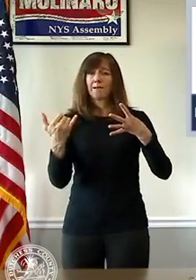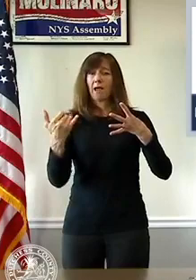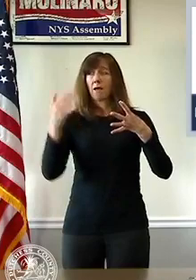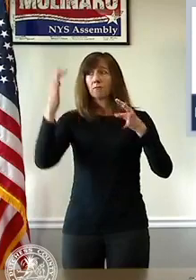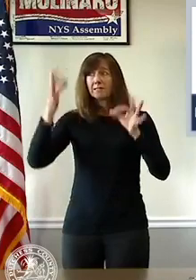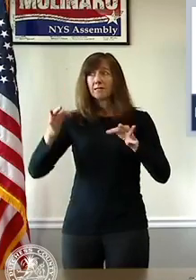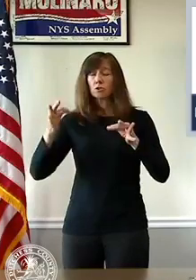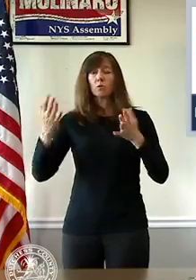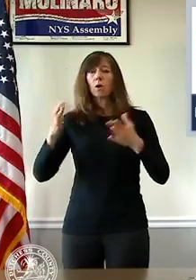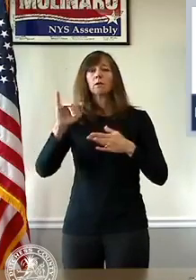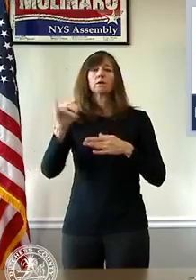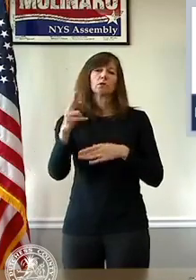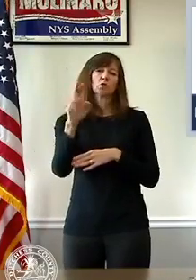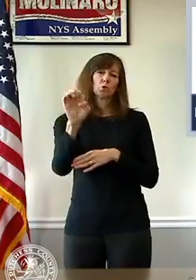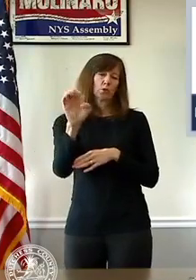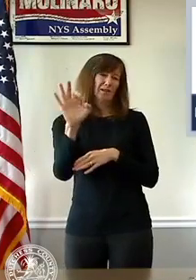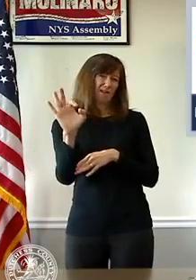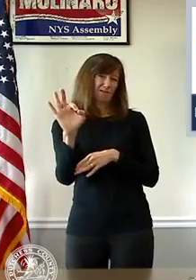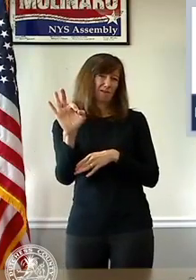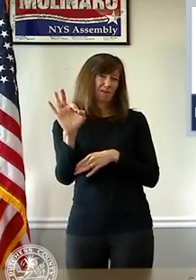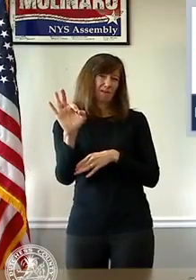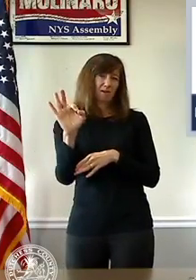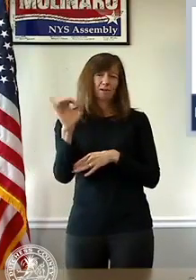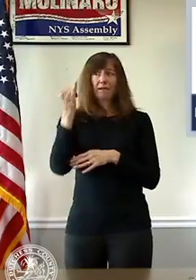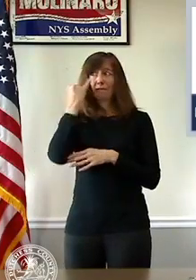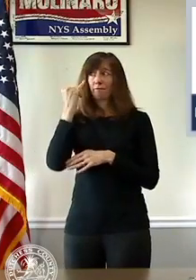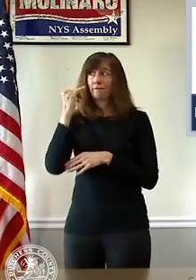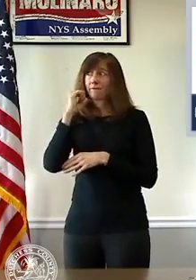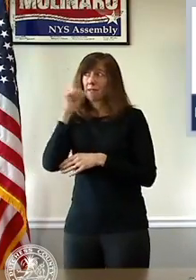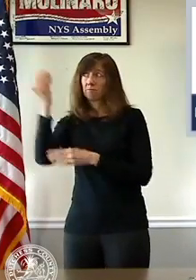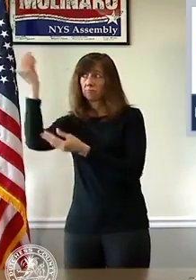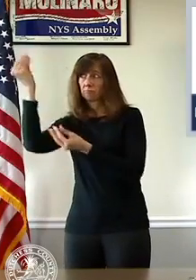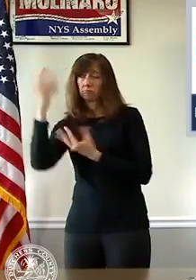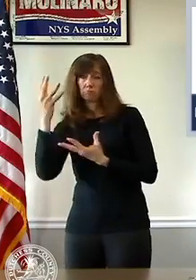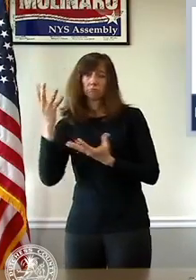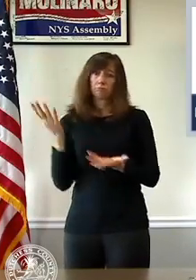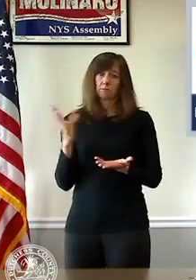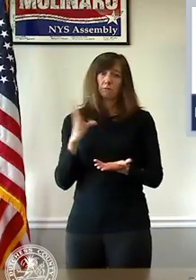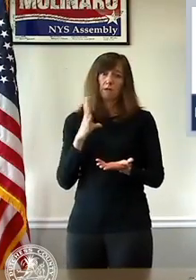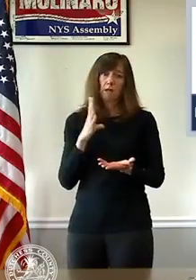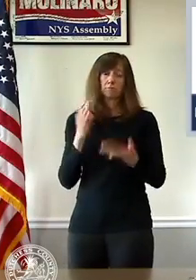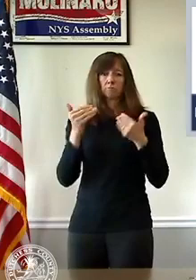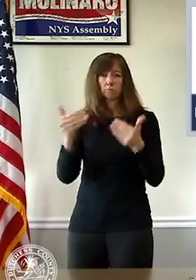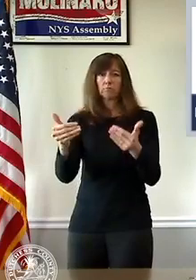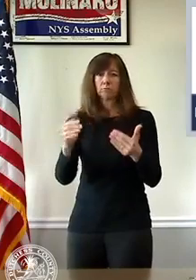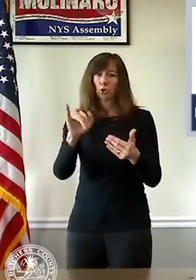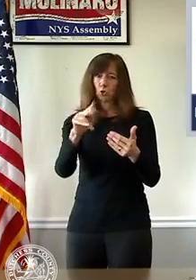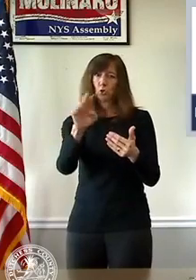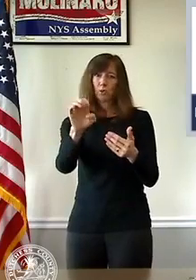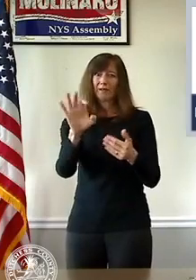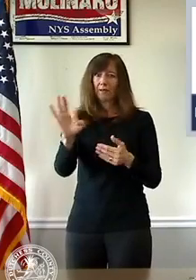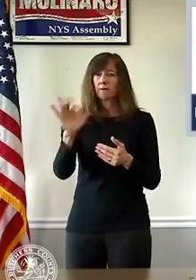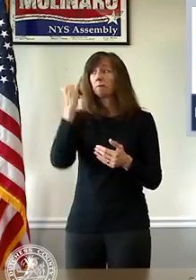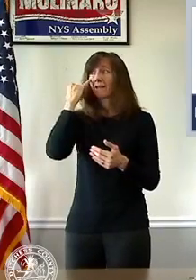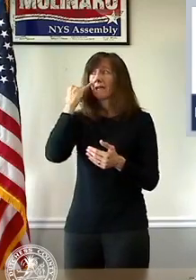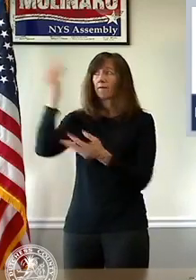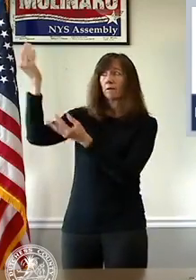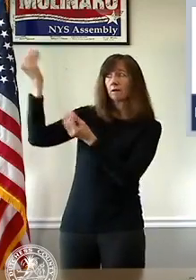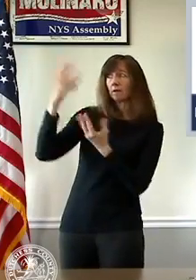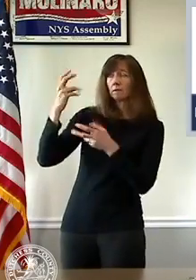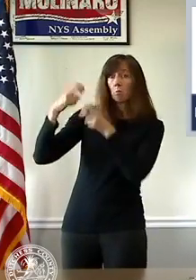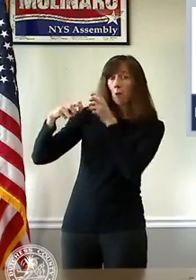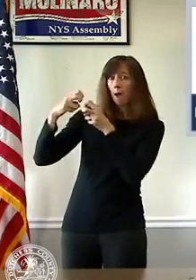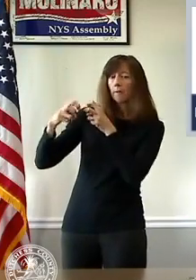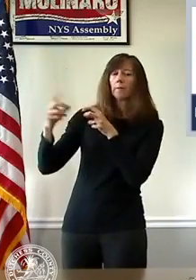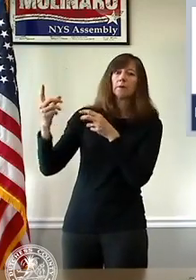by that is we're going to move to phase 2 on June 9th. We'll probably be advised if there's some reason why that becomes problematic, but I don't believe